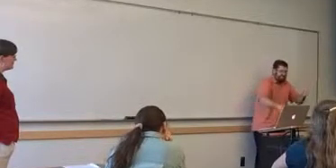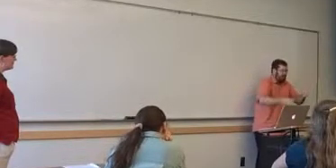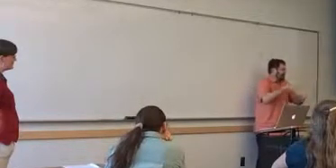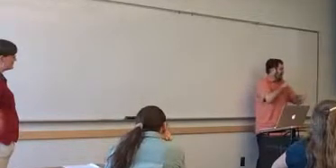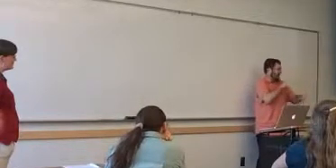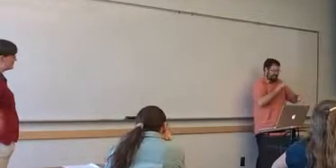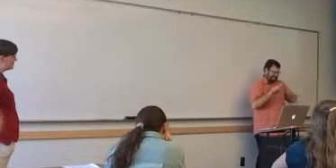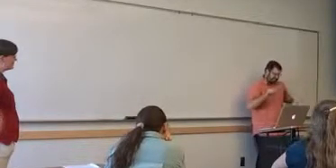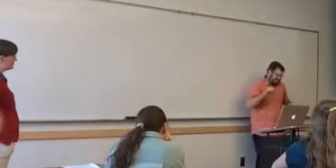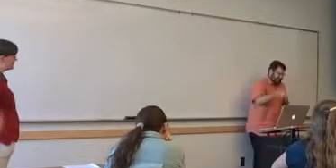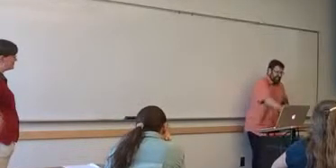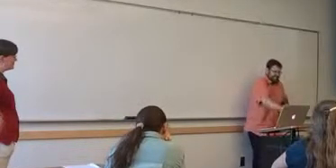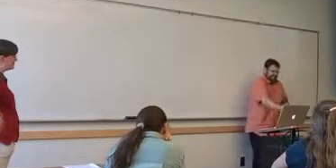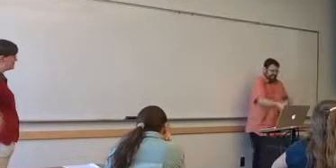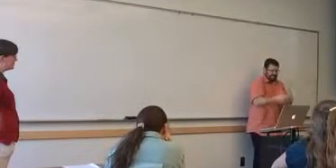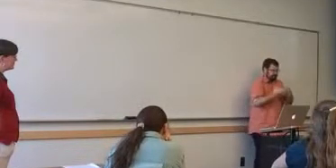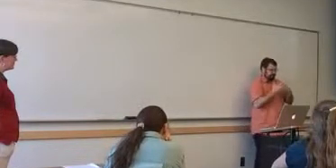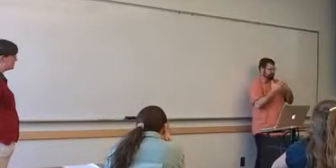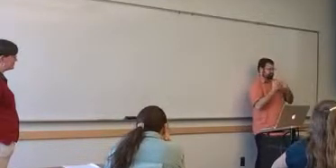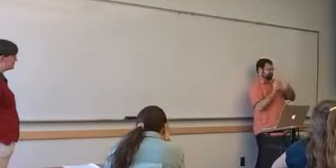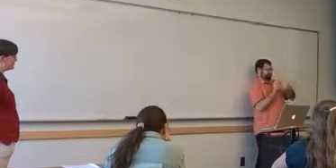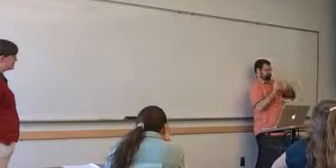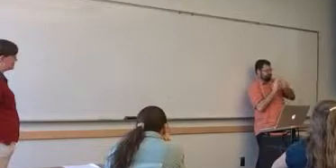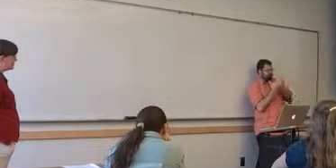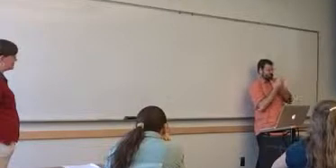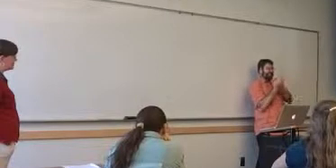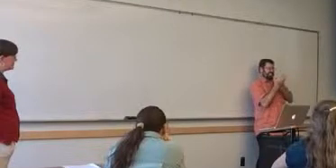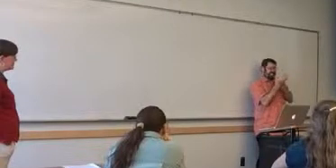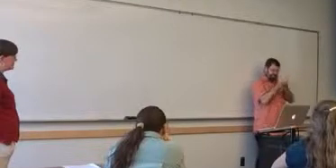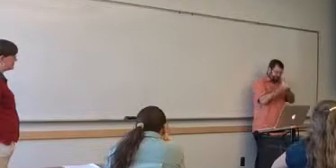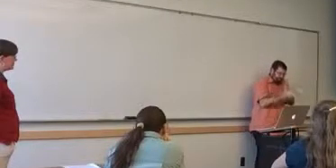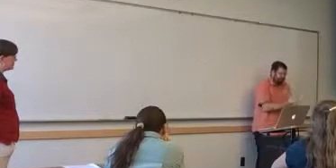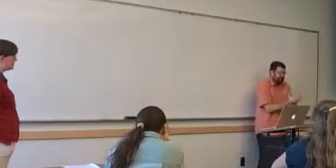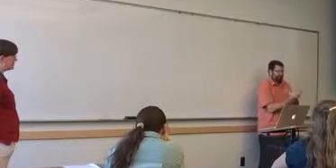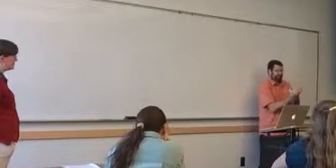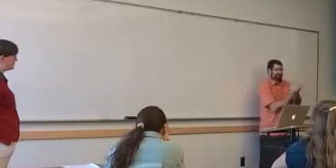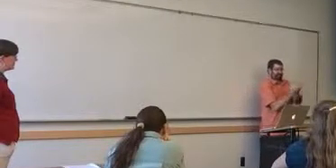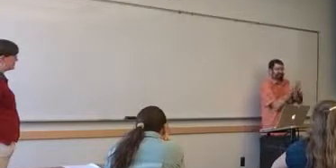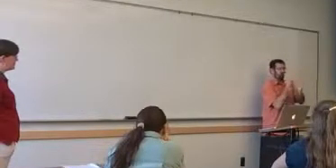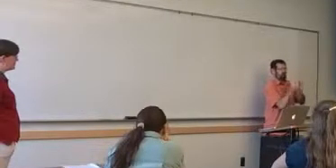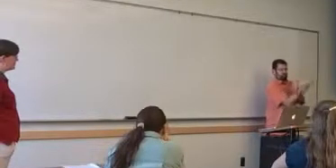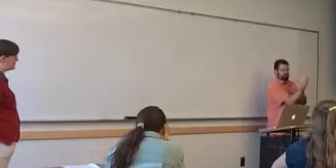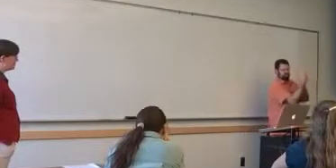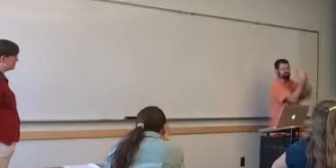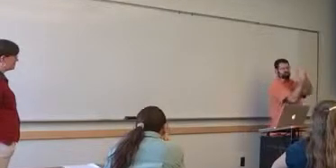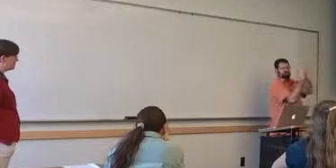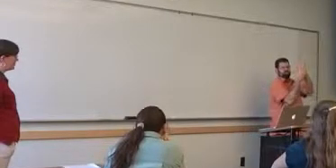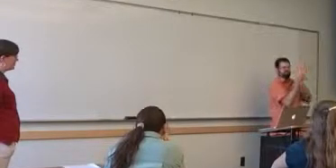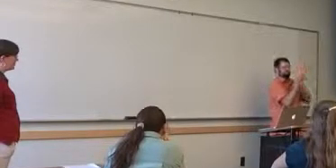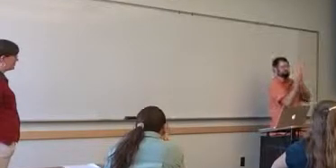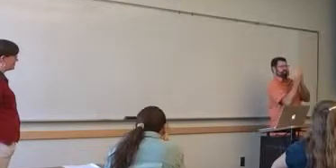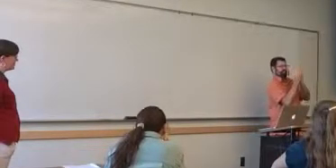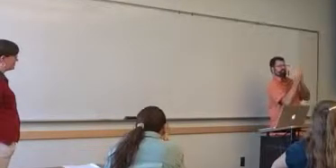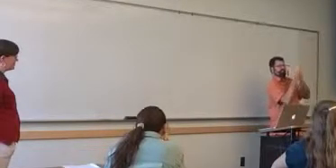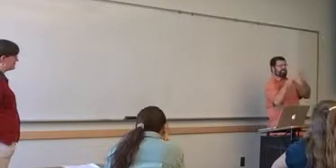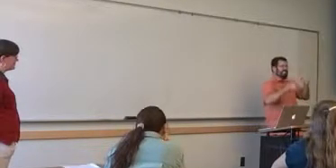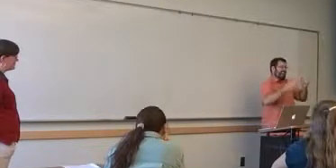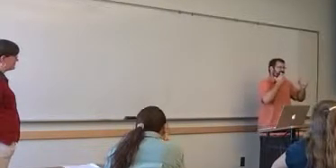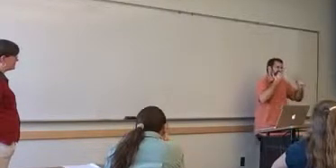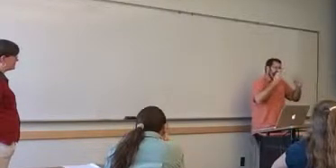and I was like, gun it, and so he guns it and the engine's revving and the boat's moving forward, and this giant wave comes up towards them and they start climbing